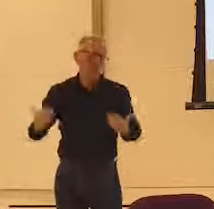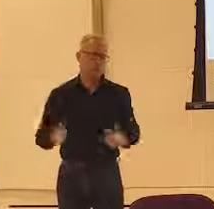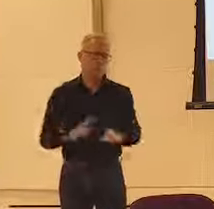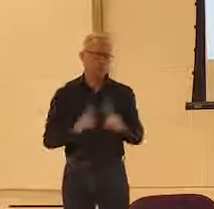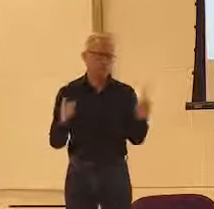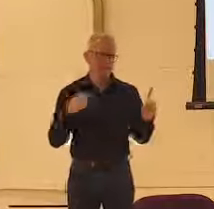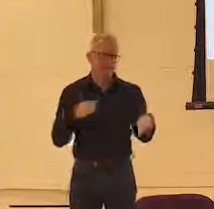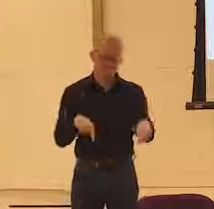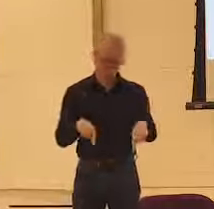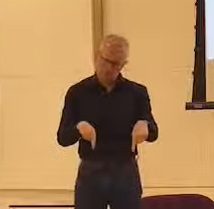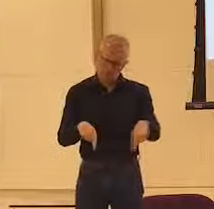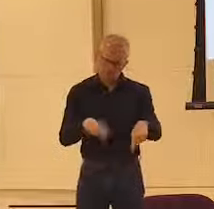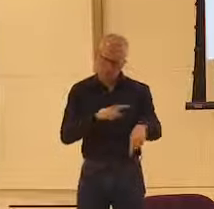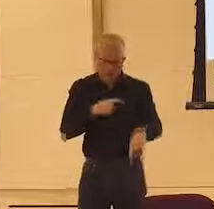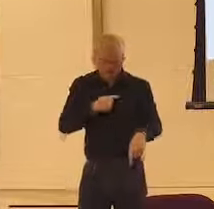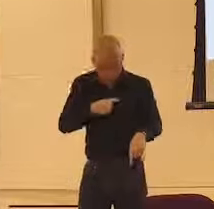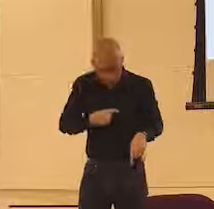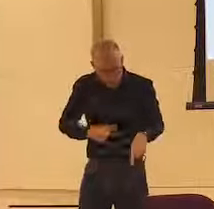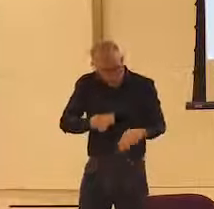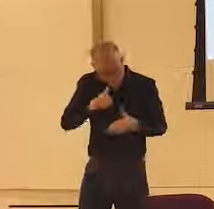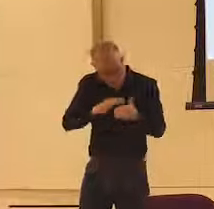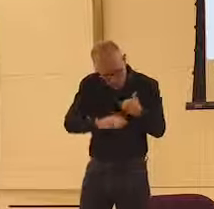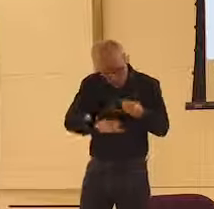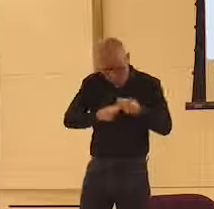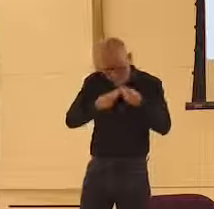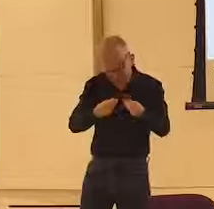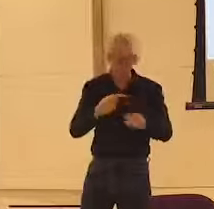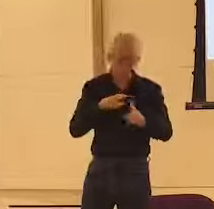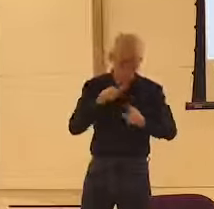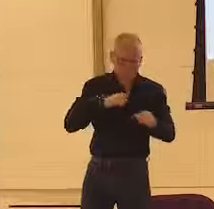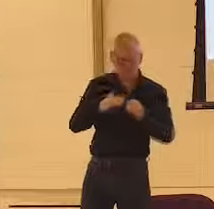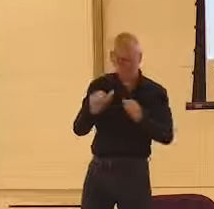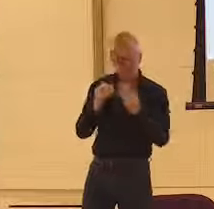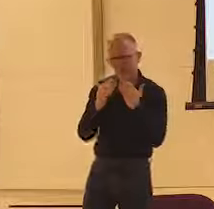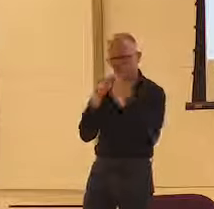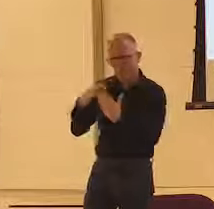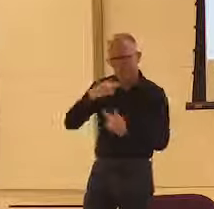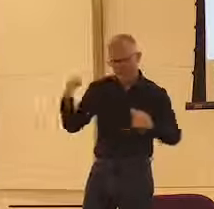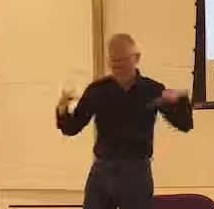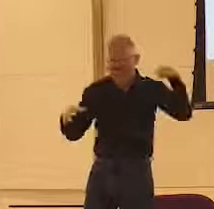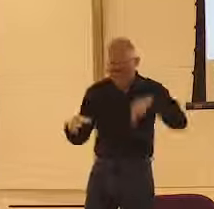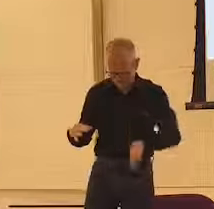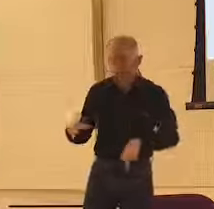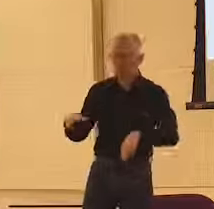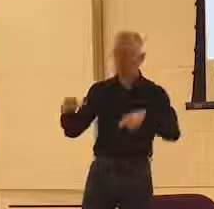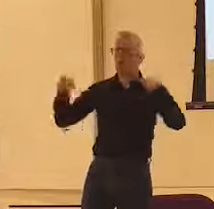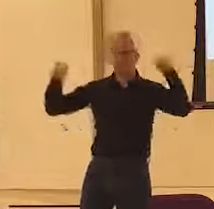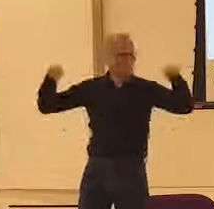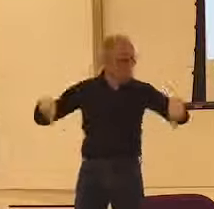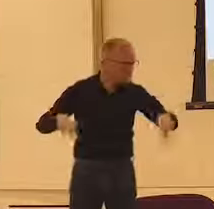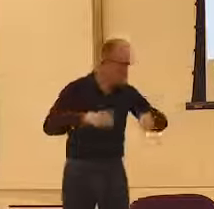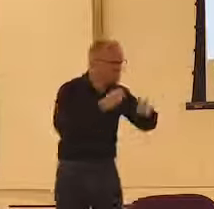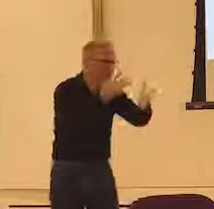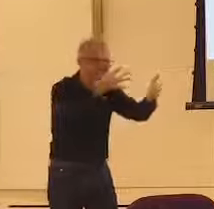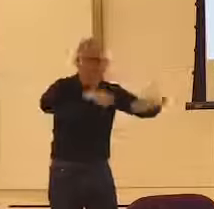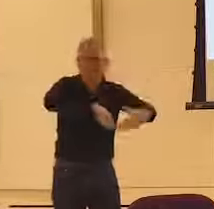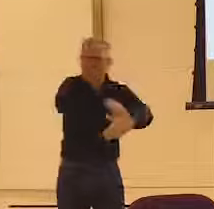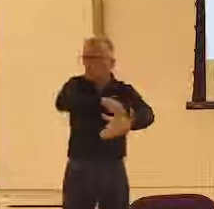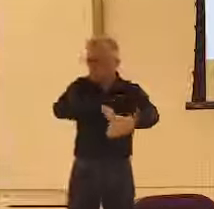like to be deaf with Usher. But today is a little bit different for me. Thank you for inviting me, but I must say I'm a